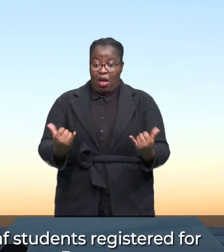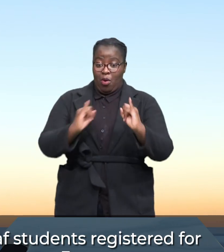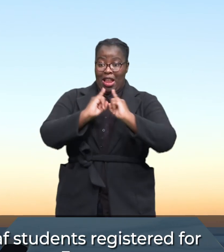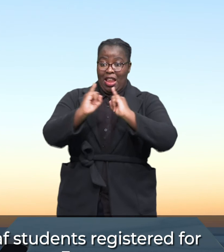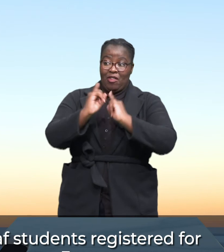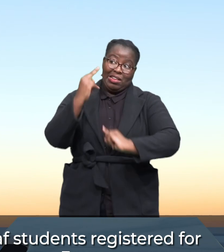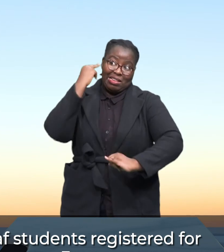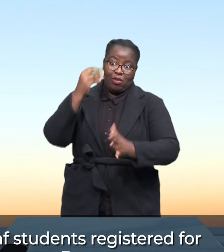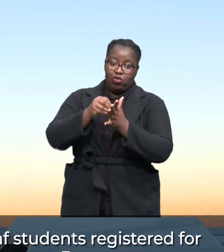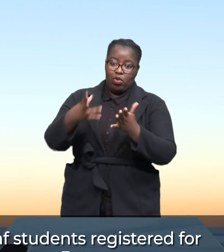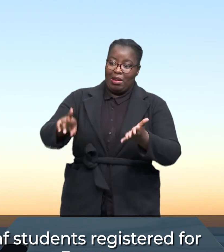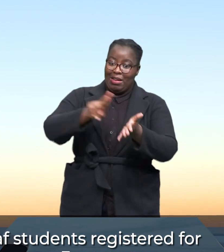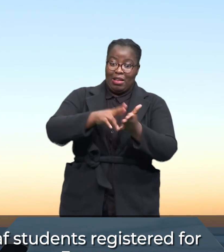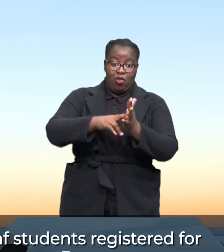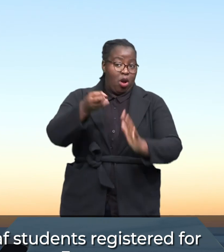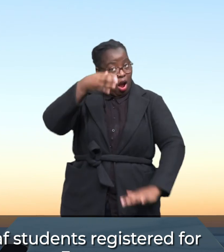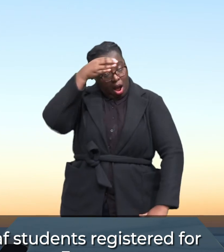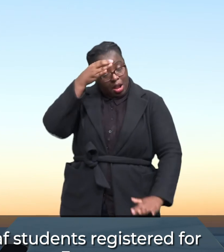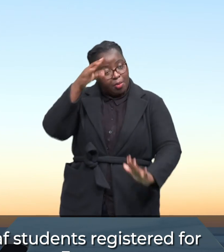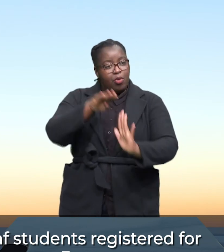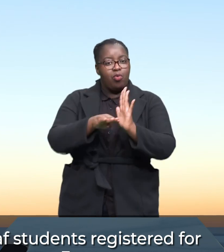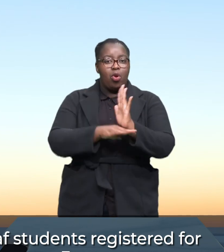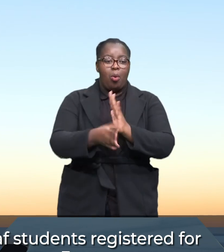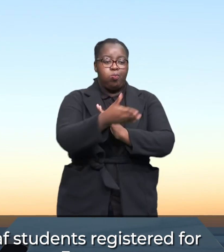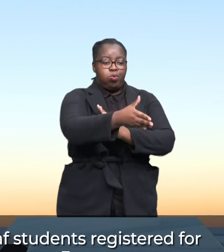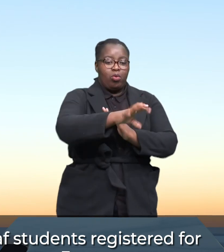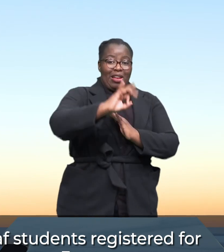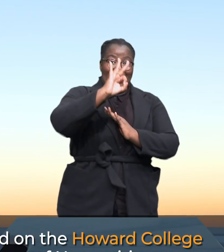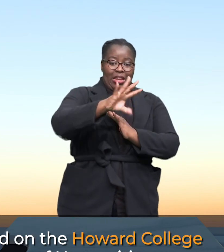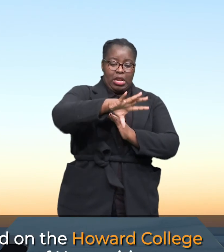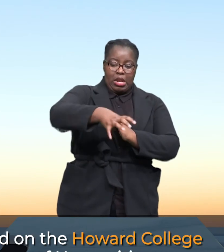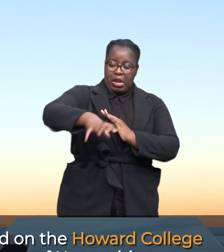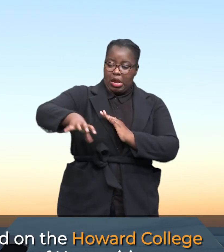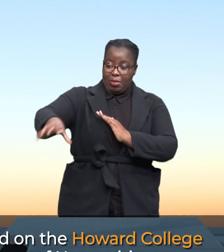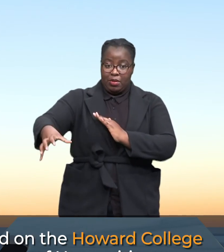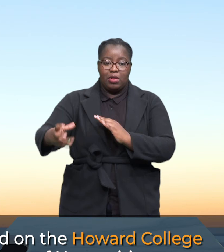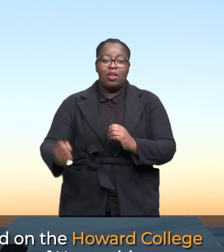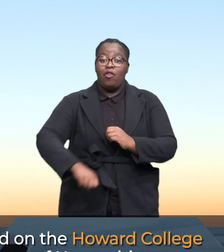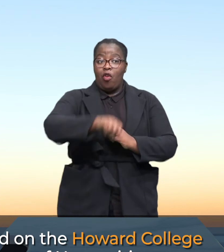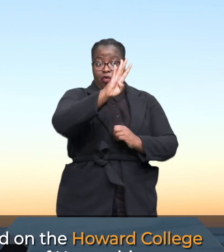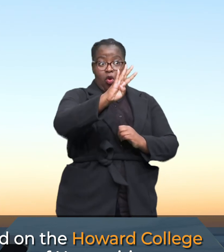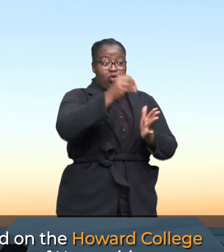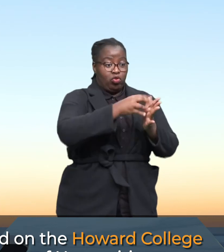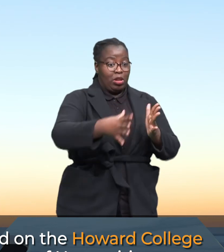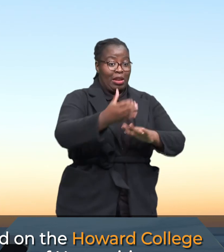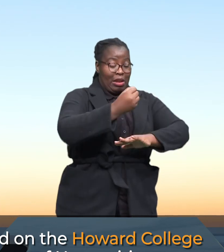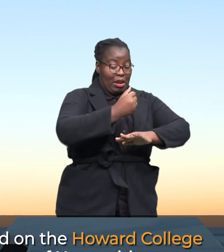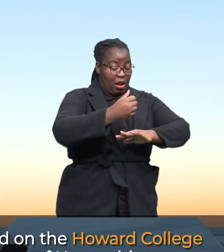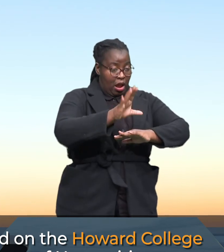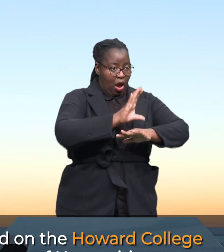deaf students registered for academic programs across the 3 campuses. We have 4 students based on the Howard College campus in the College